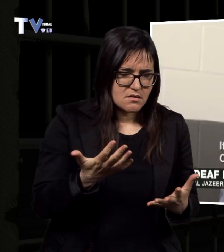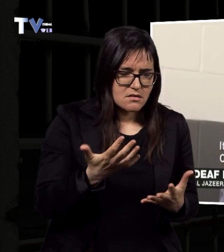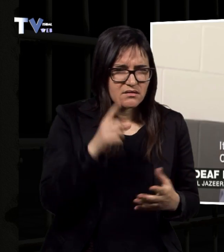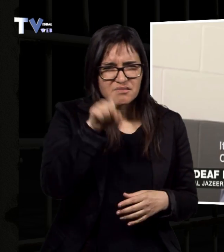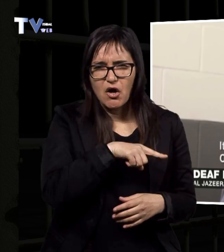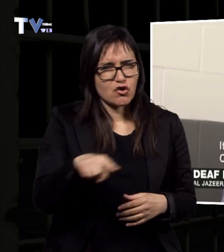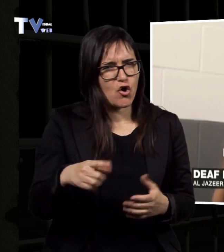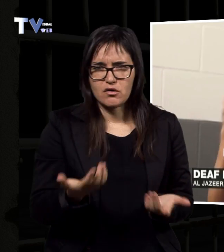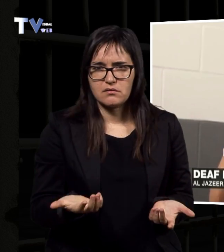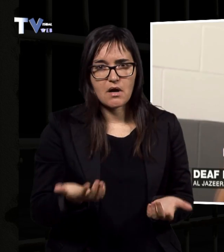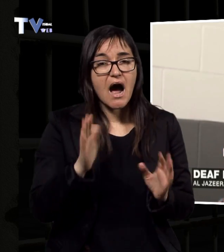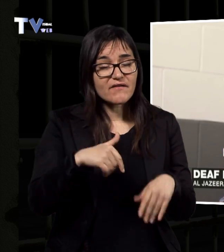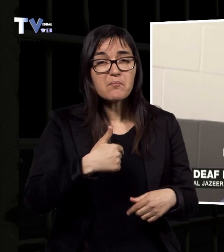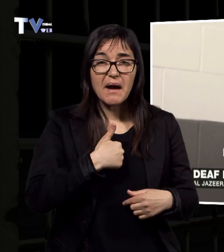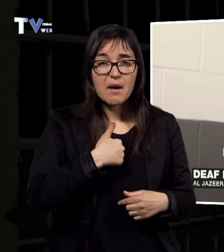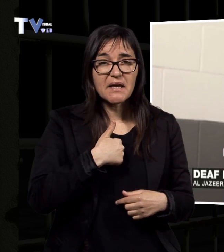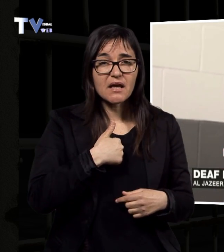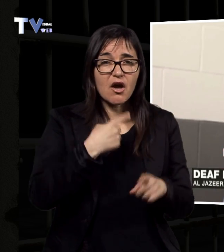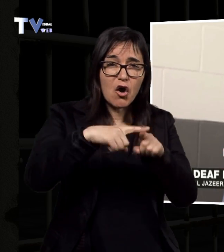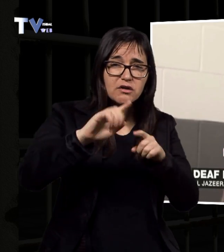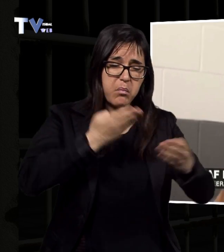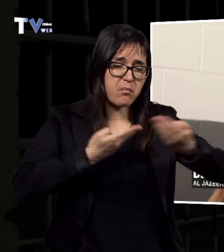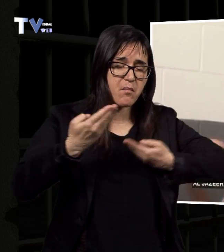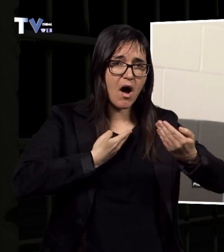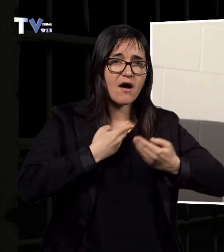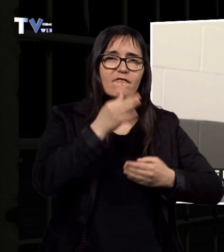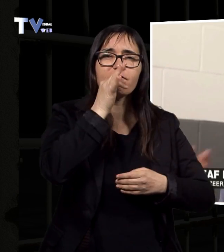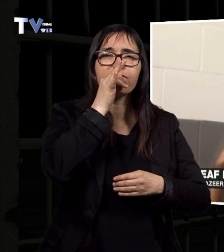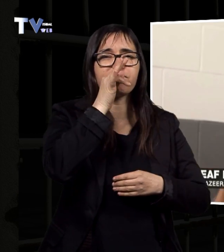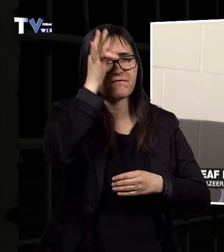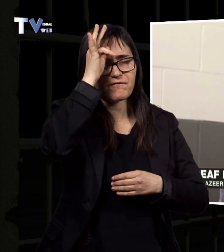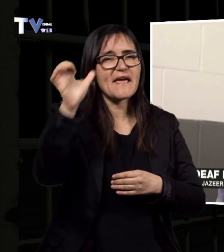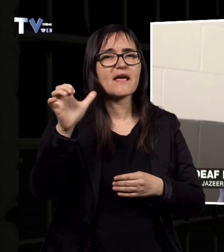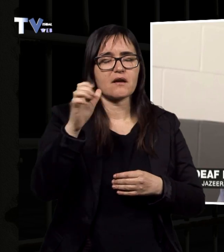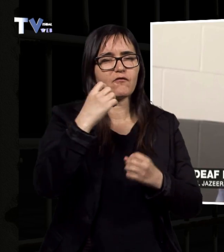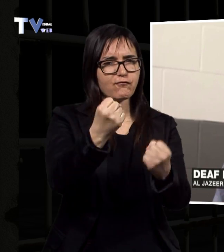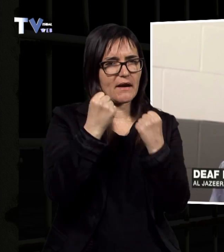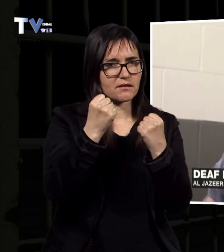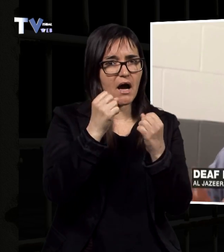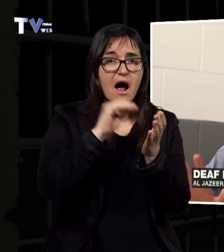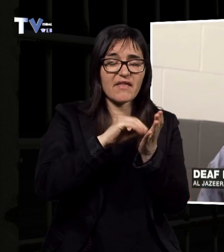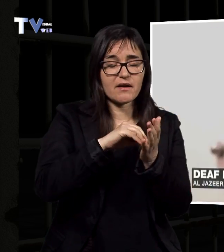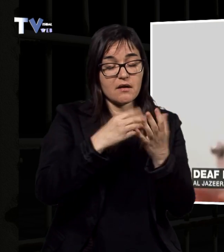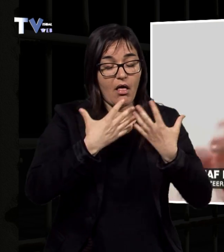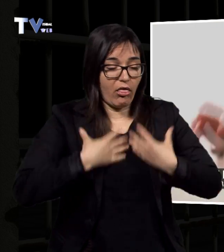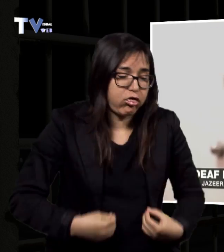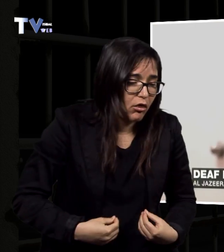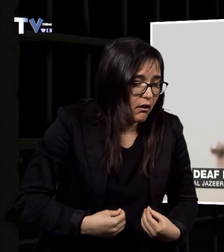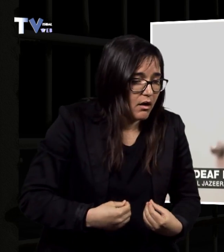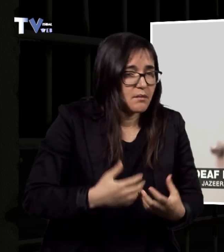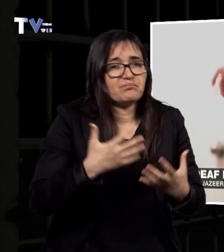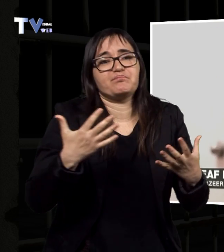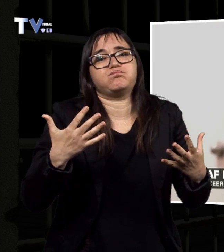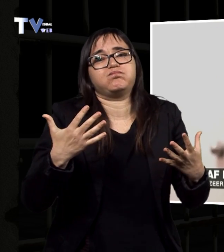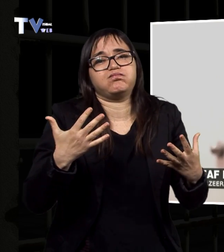Christianity. For me, it's strengthened me. Sometimes I fall. Pat is my...